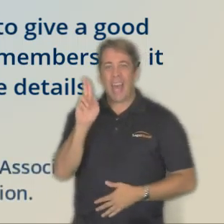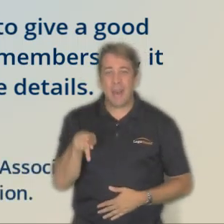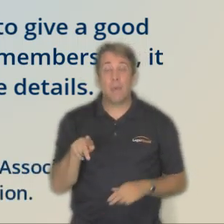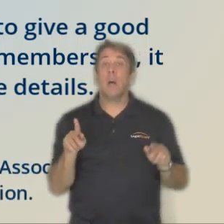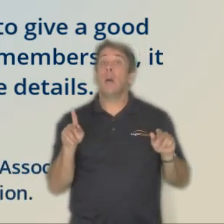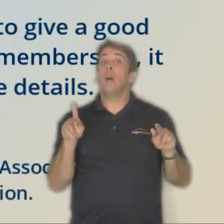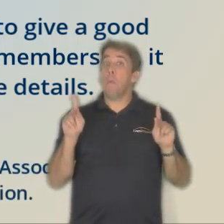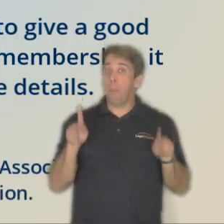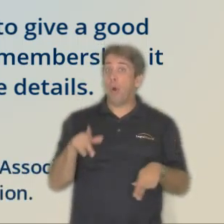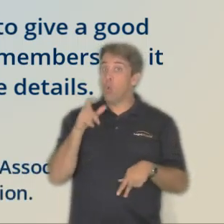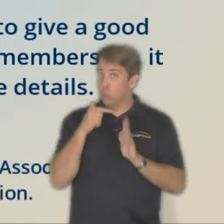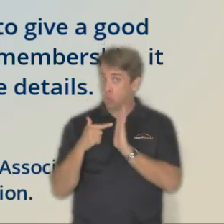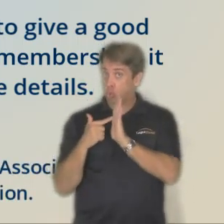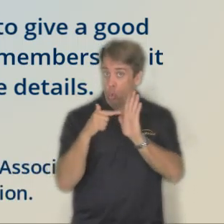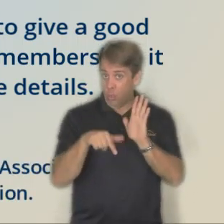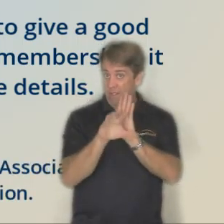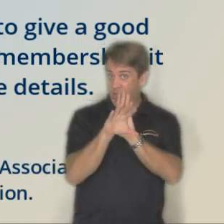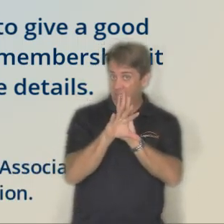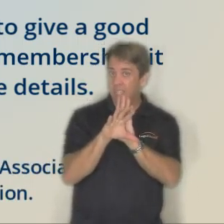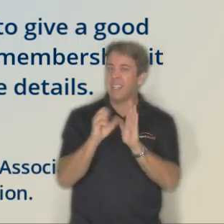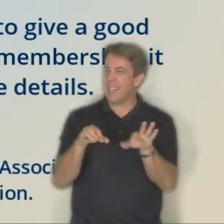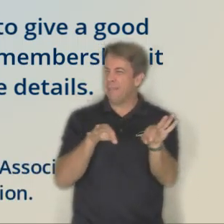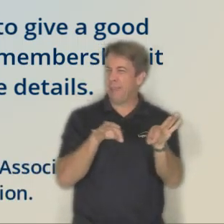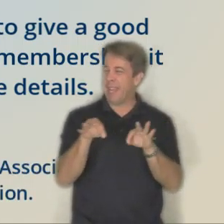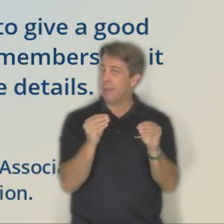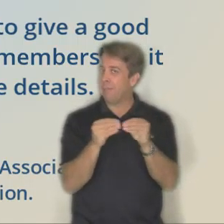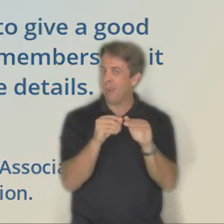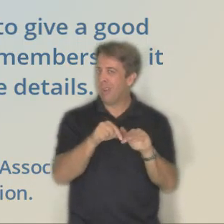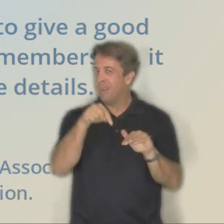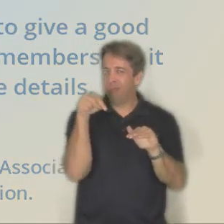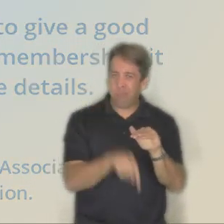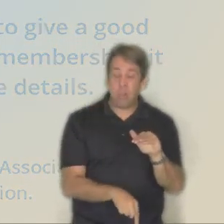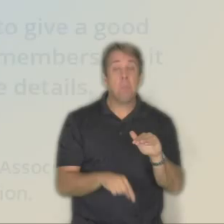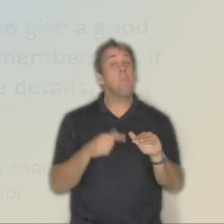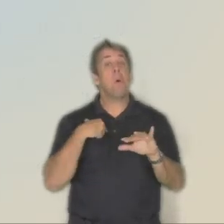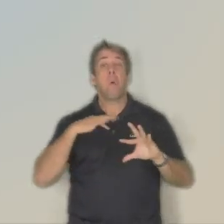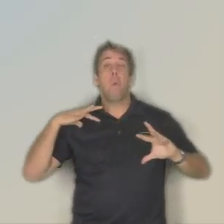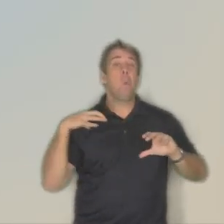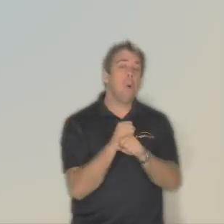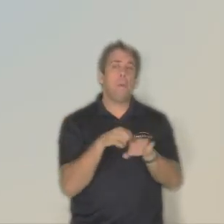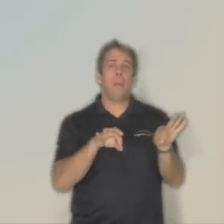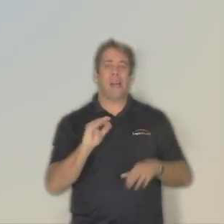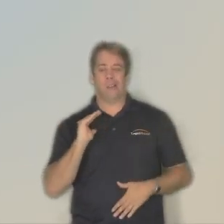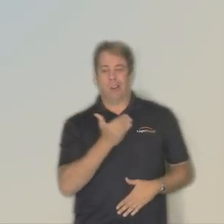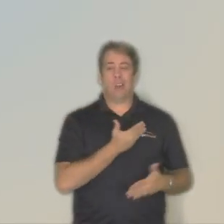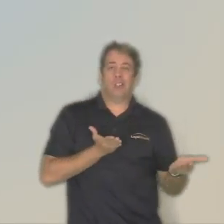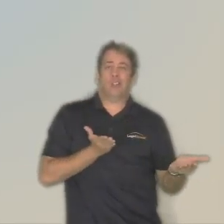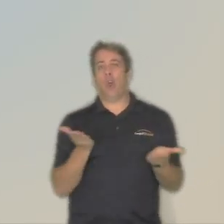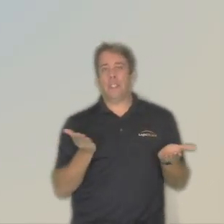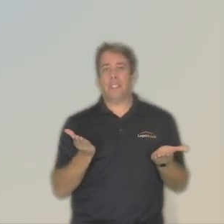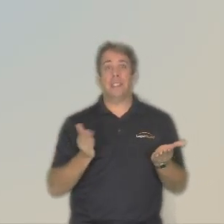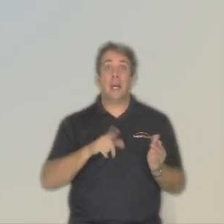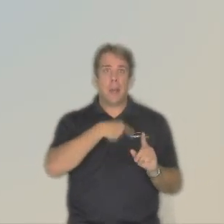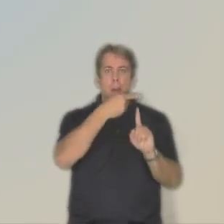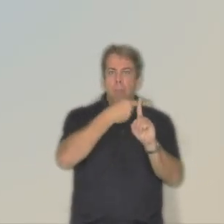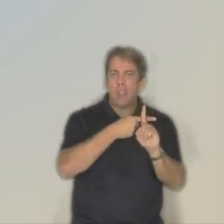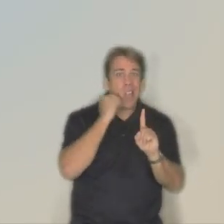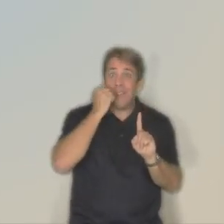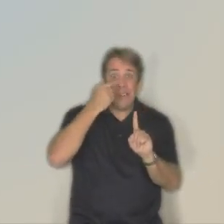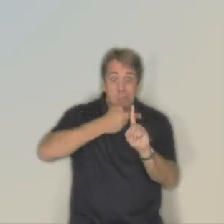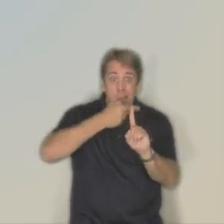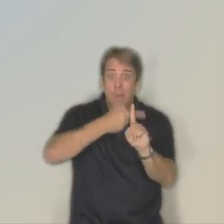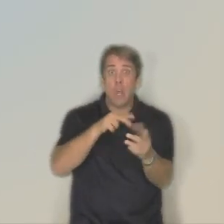this presentation will be able to provide you with more information if necessary. Now, our service is a simple month-to-month membership. There's